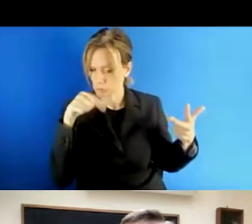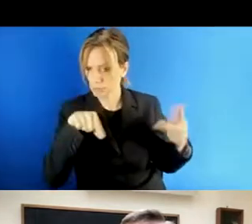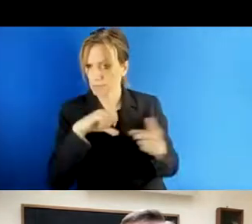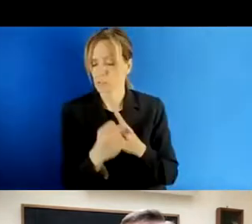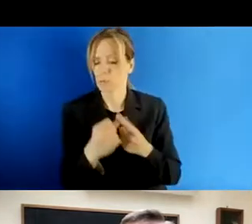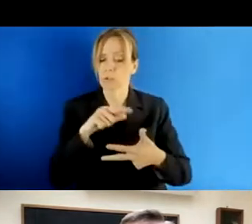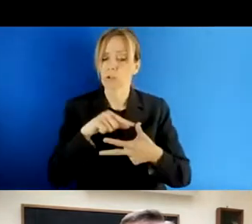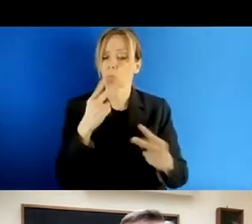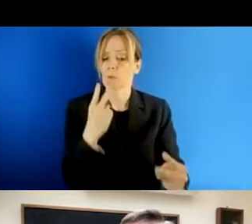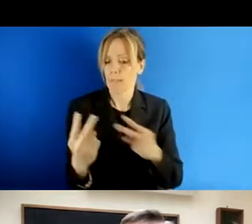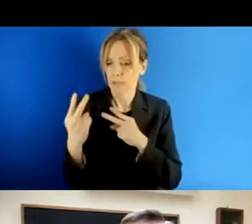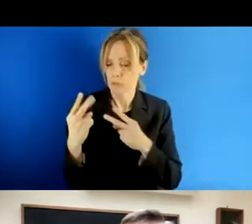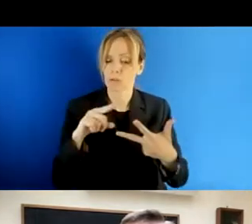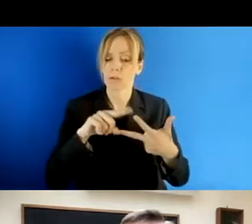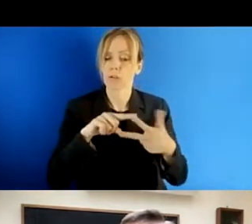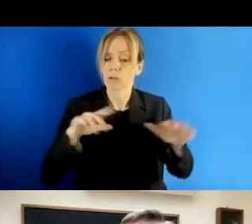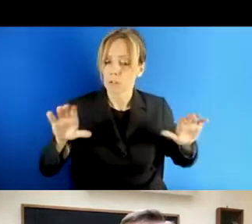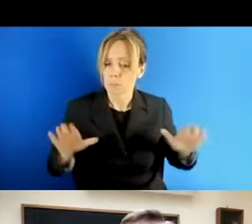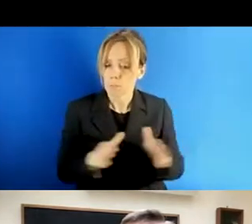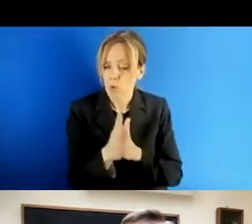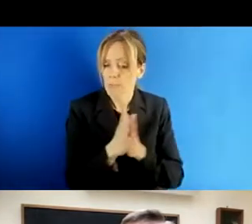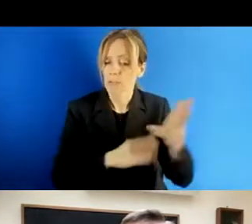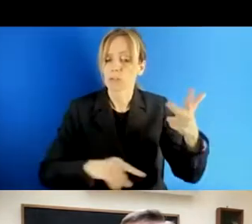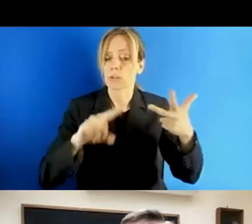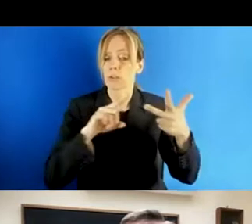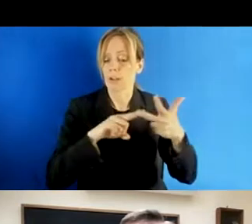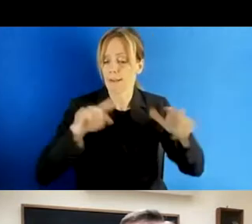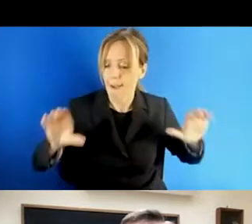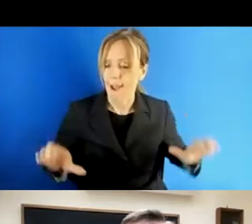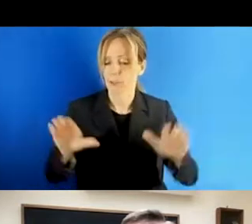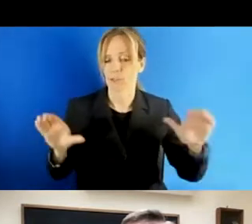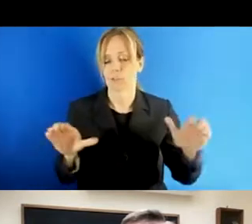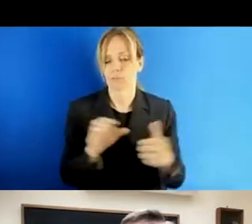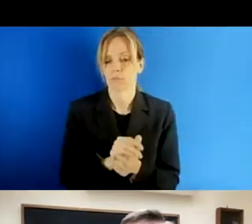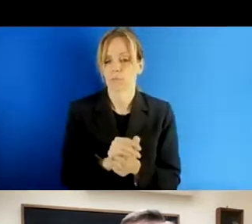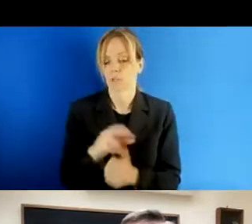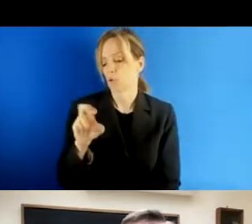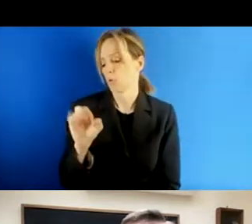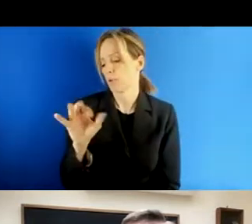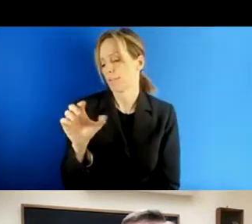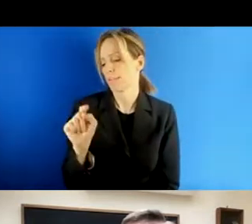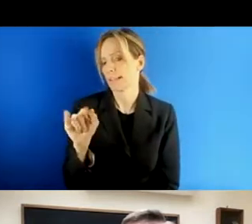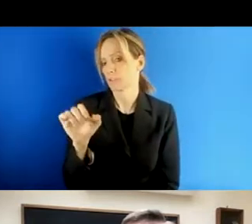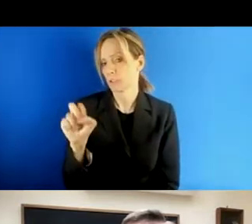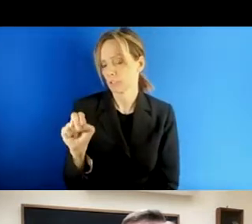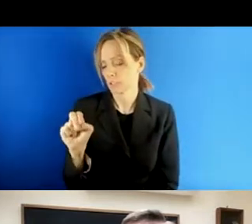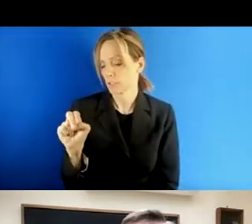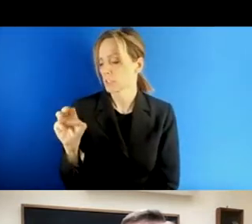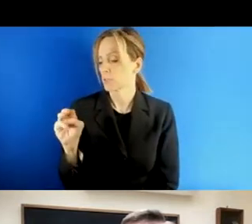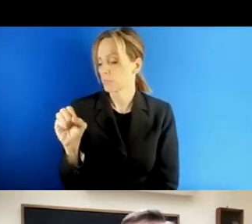reflection, critical motivation, and critical action. So what are moments of critical